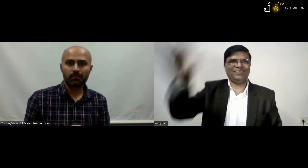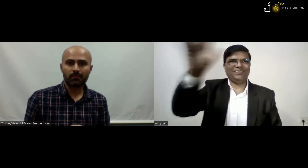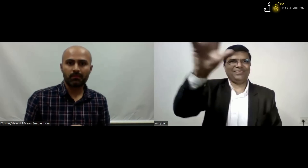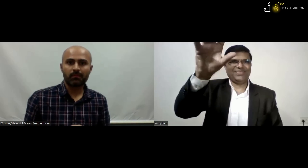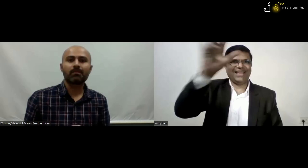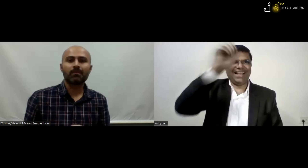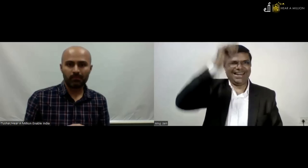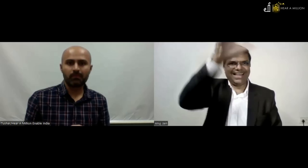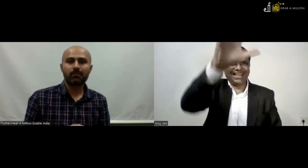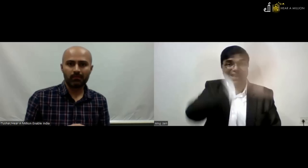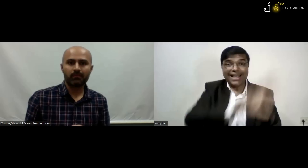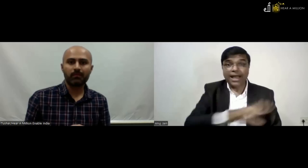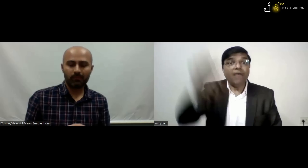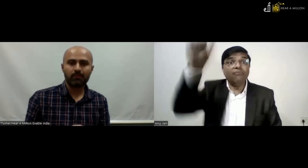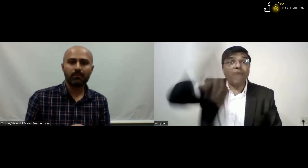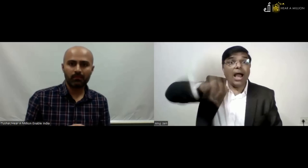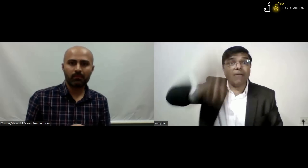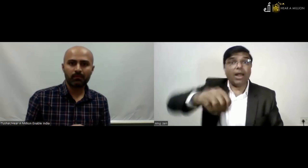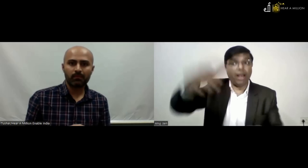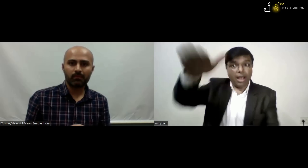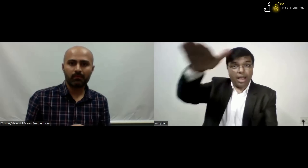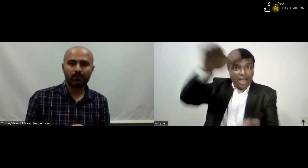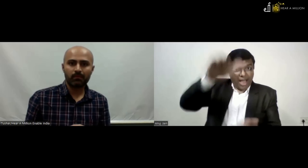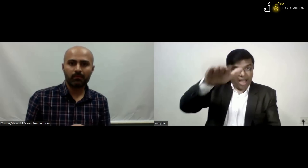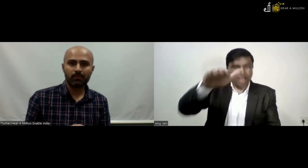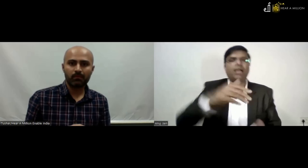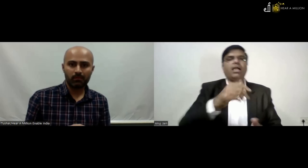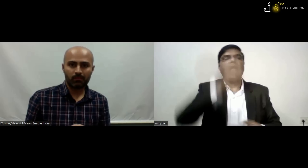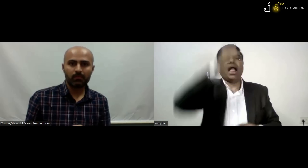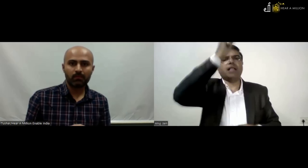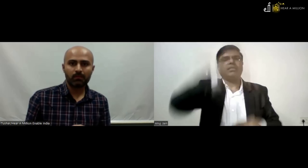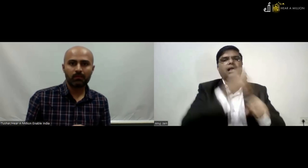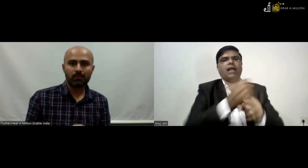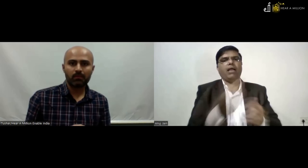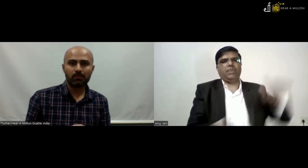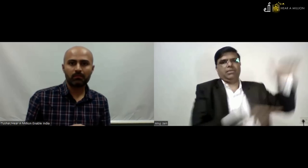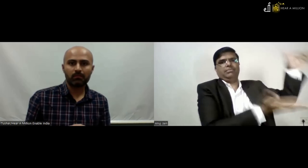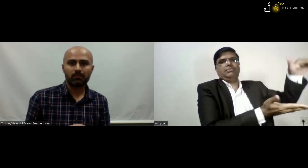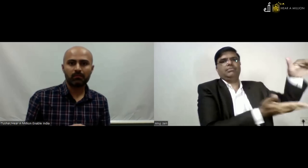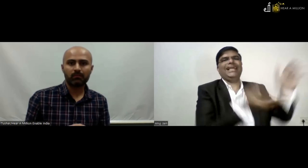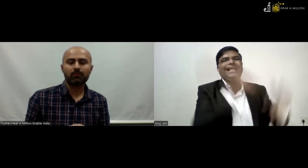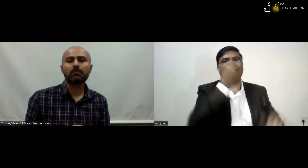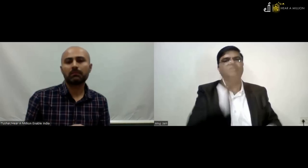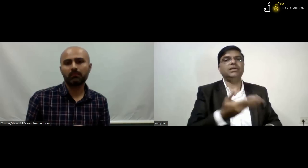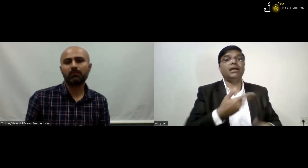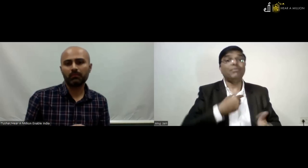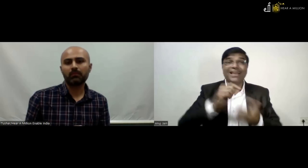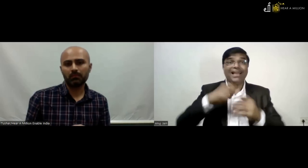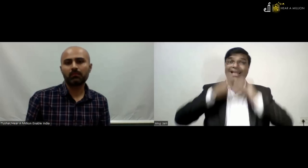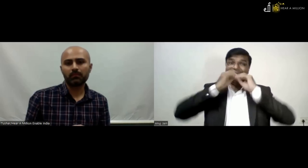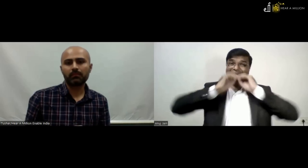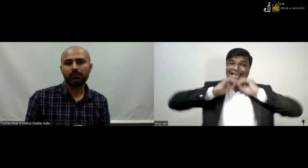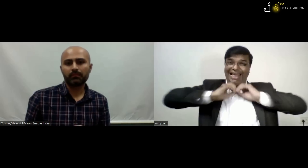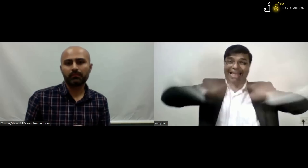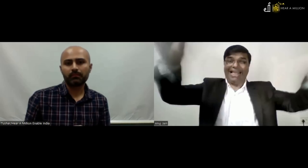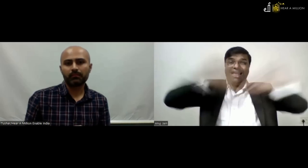for example, if we say there are 32 states in India, how many people are actually facing issues? Give us